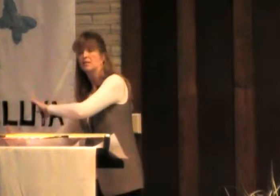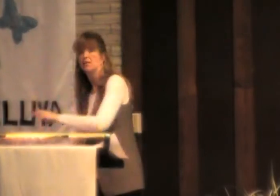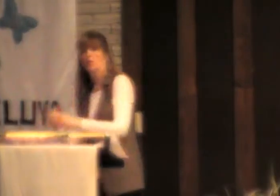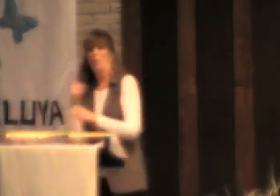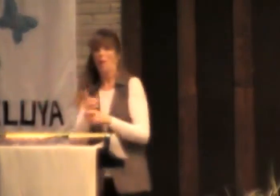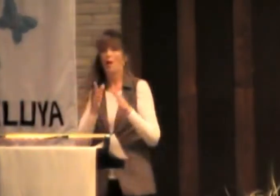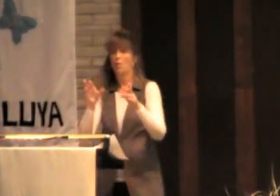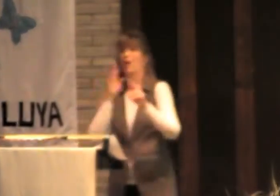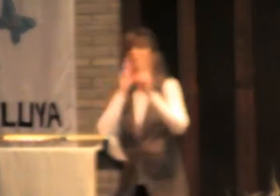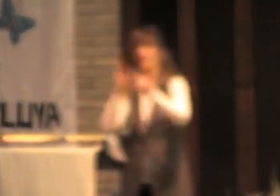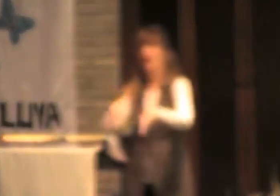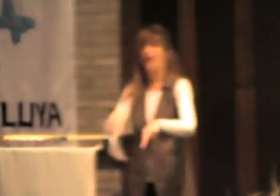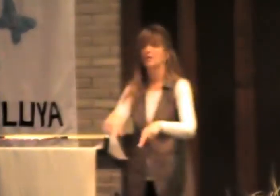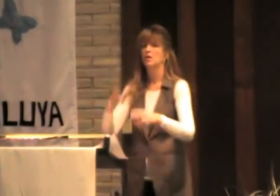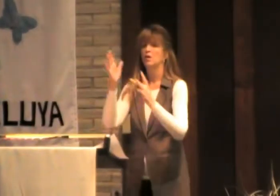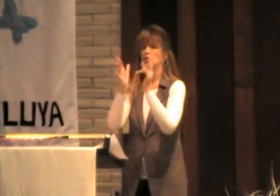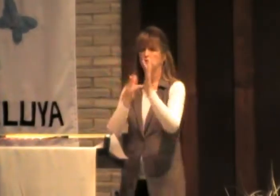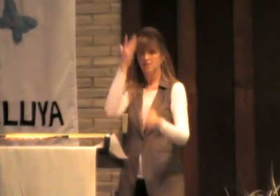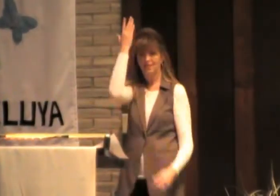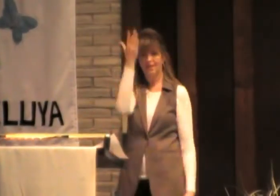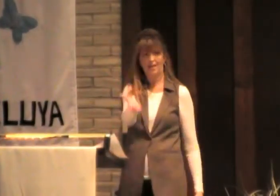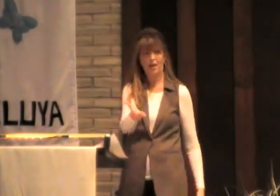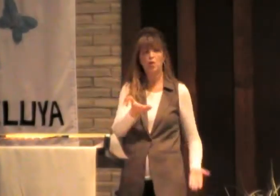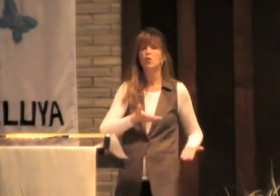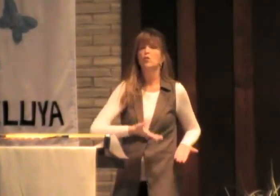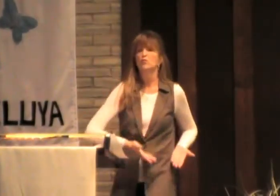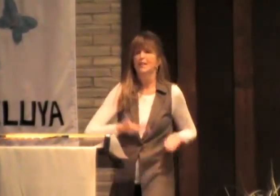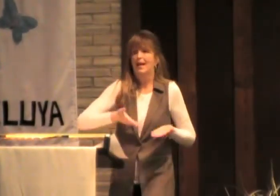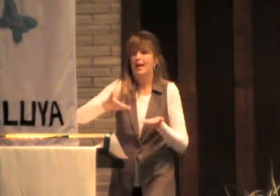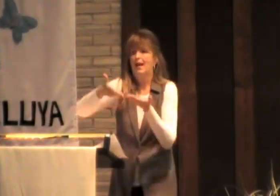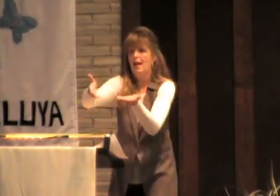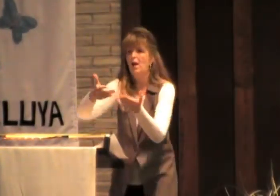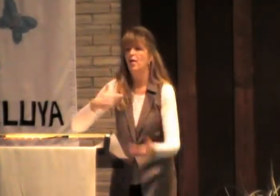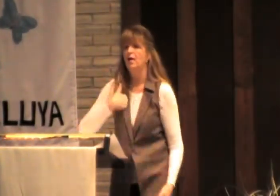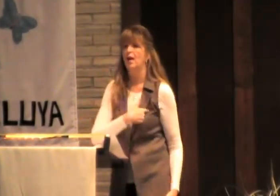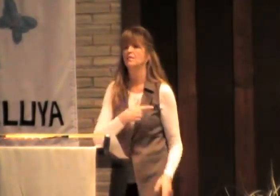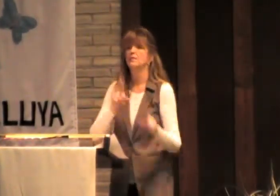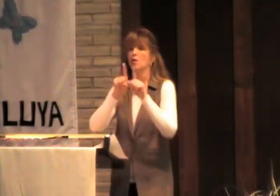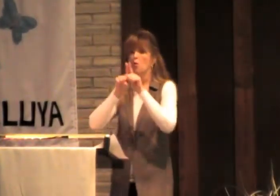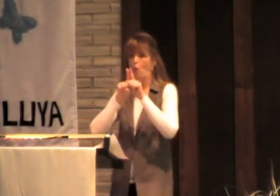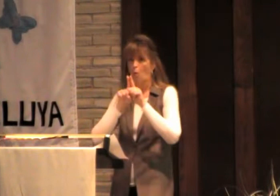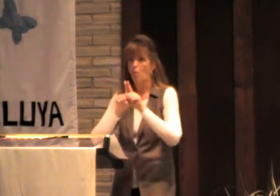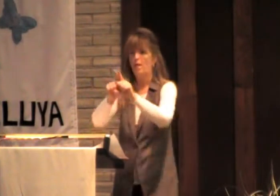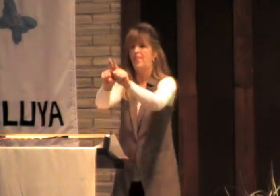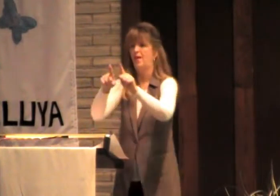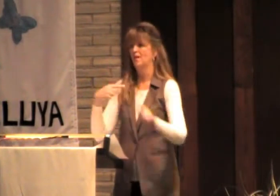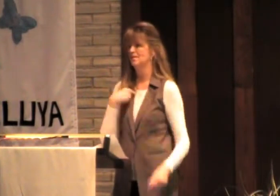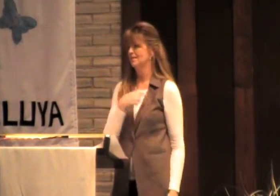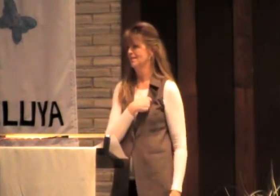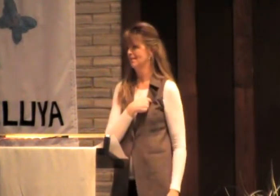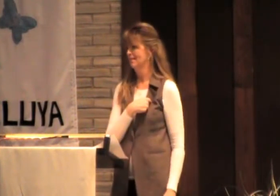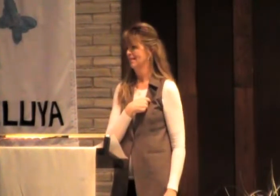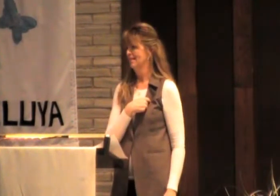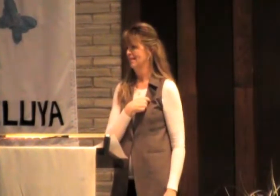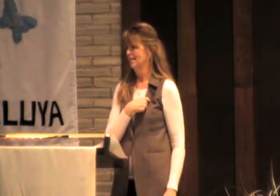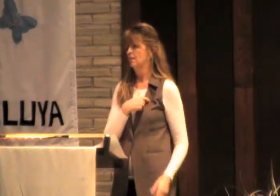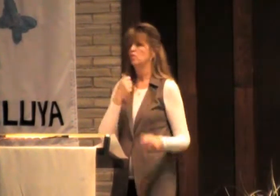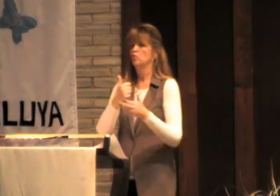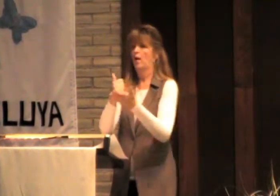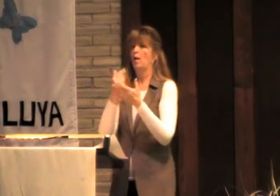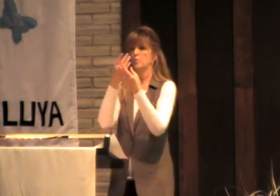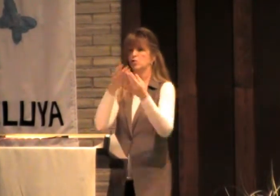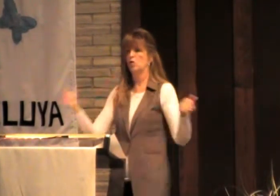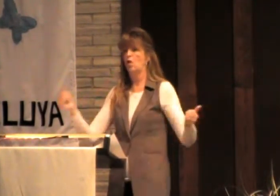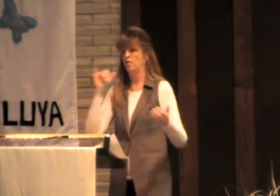react. We know if it's the wrong way, it'll become a bigger mess. So Christ is there with us to carry